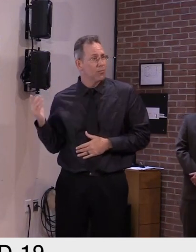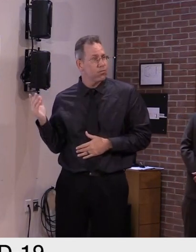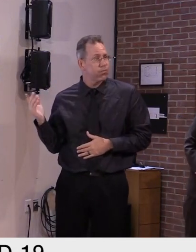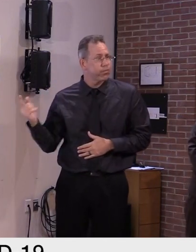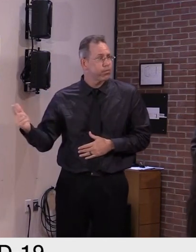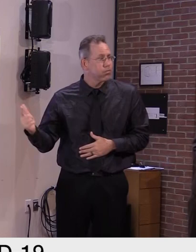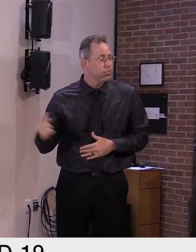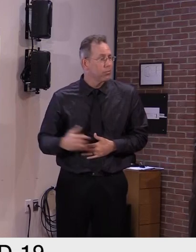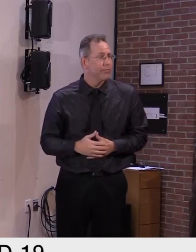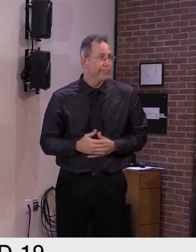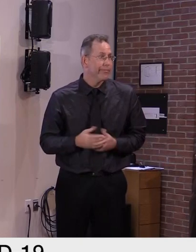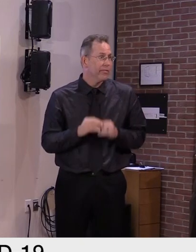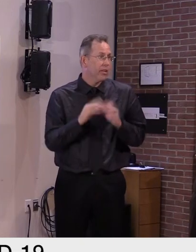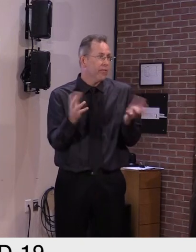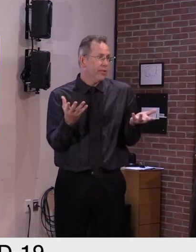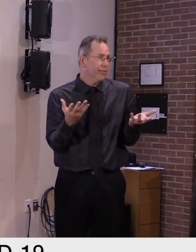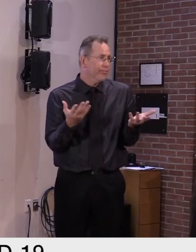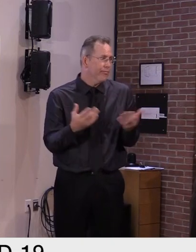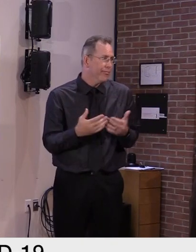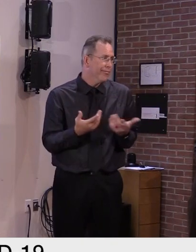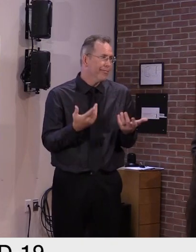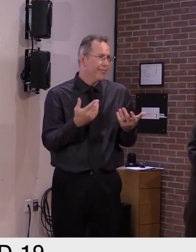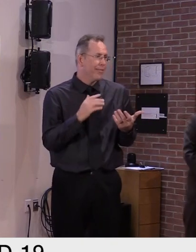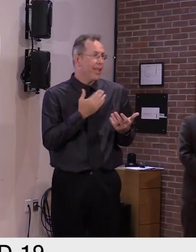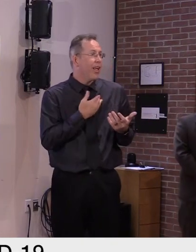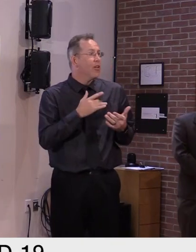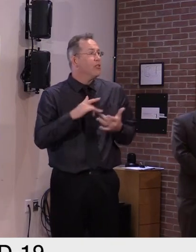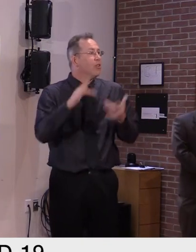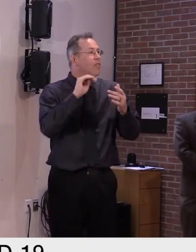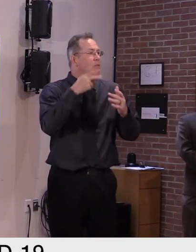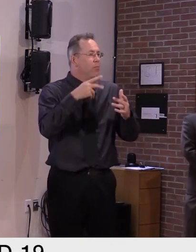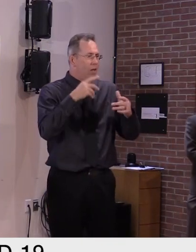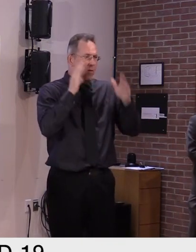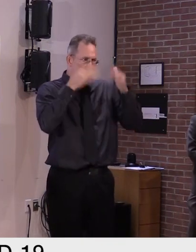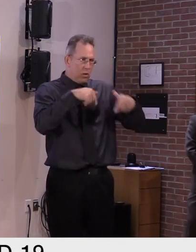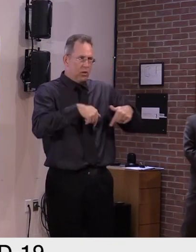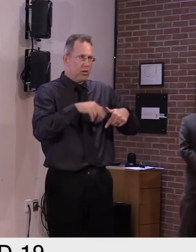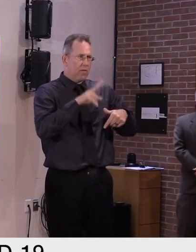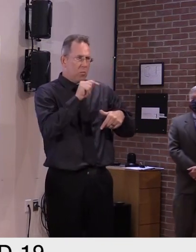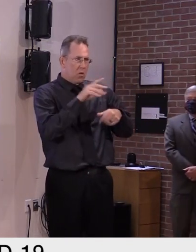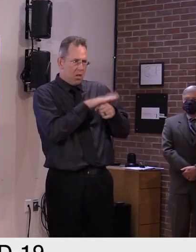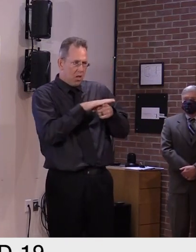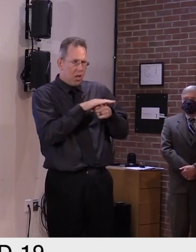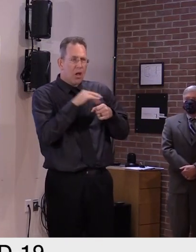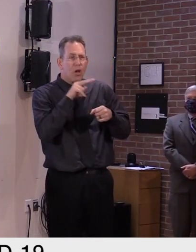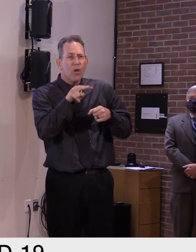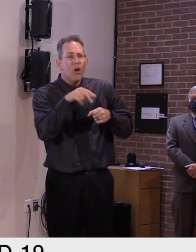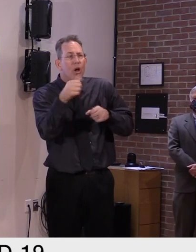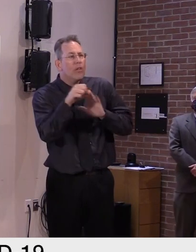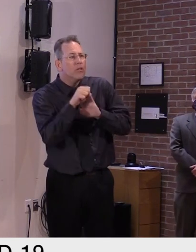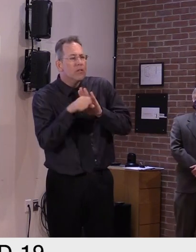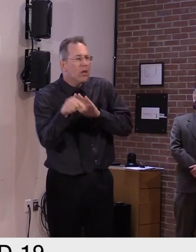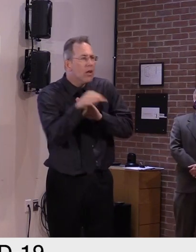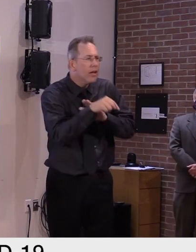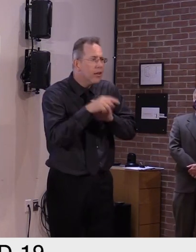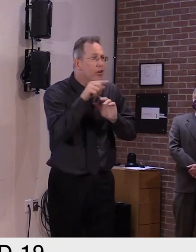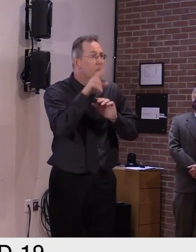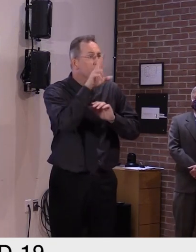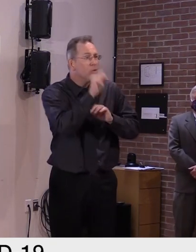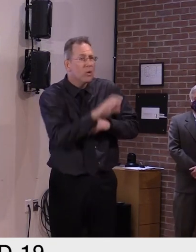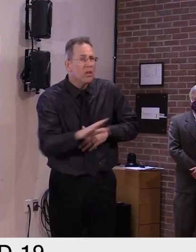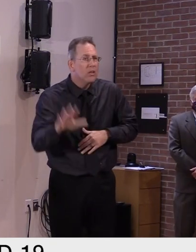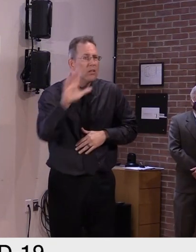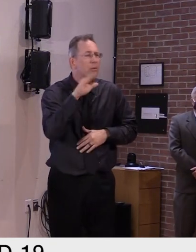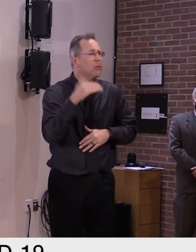to those states in the Northeast, but to illustrate the point of what is happening across the country, you can see that there are basically almost no